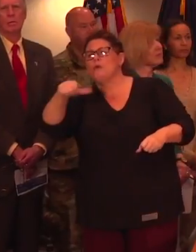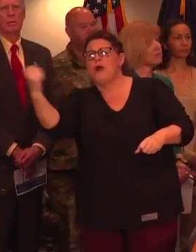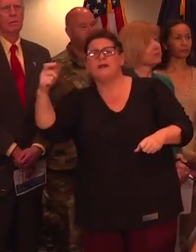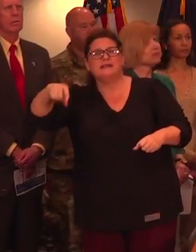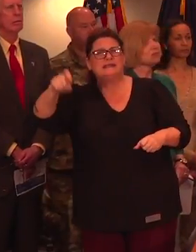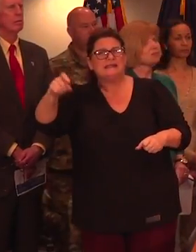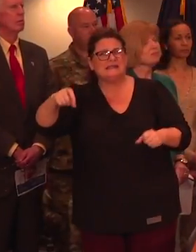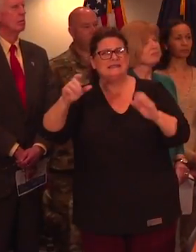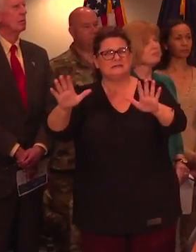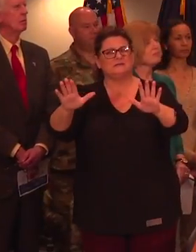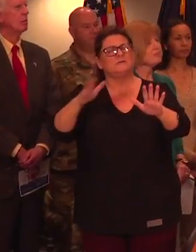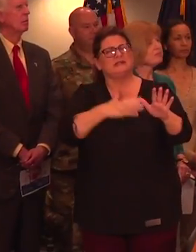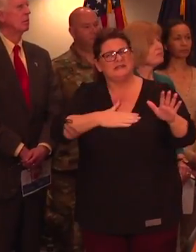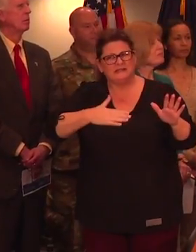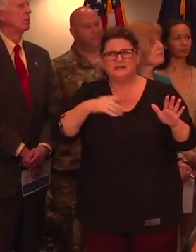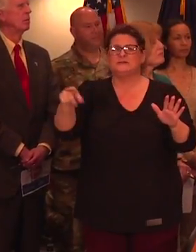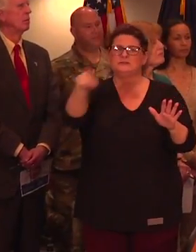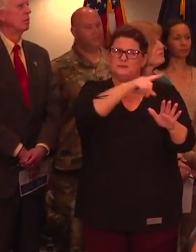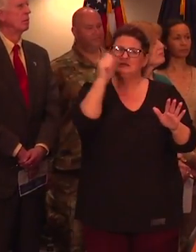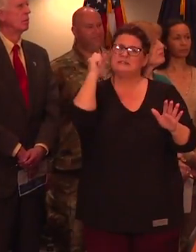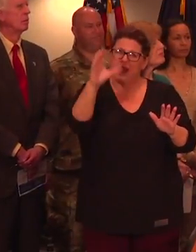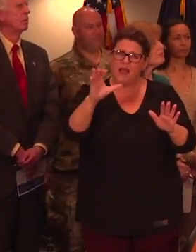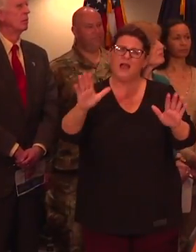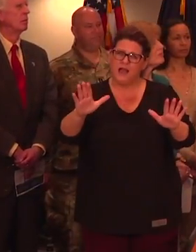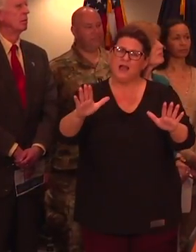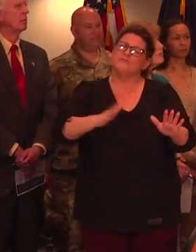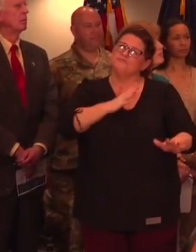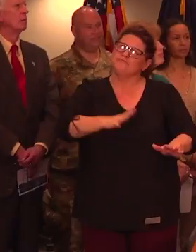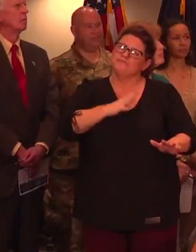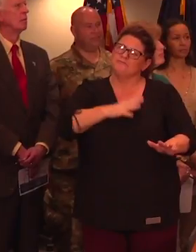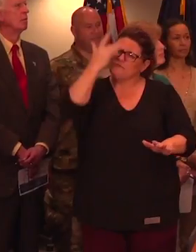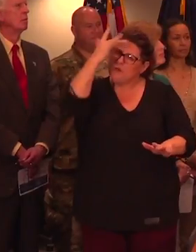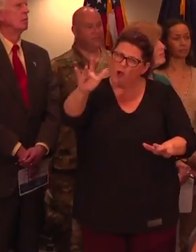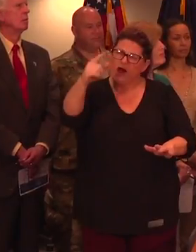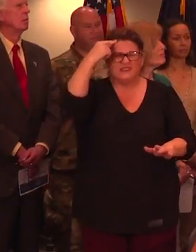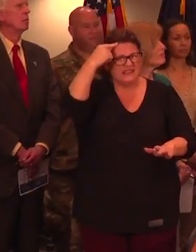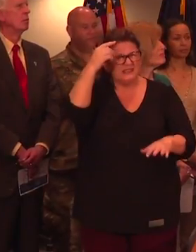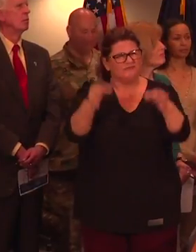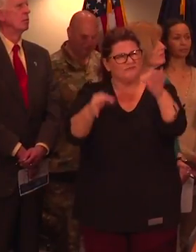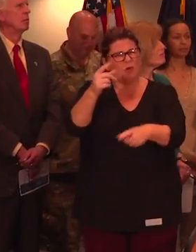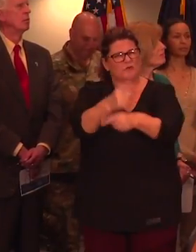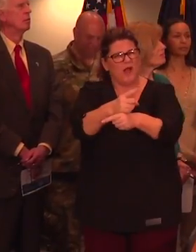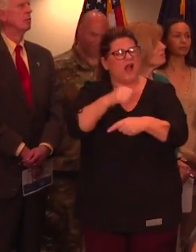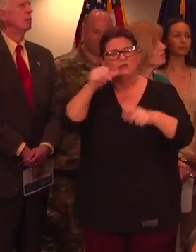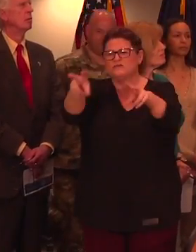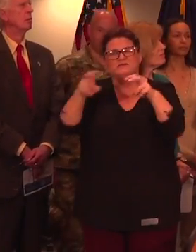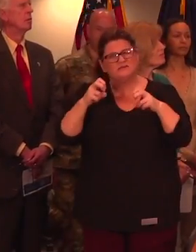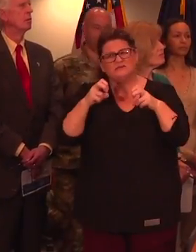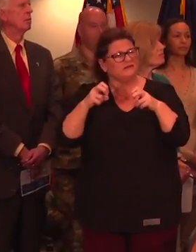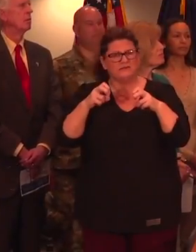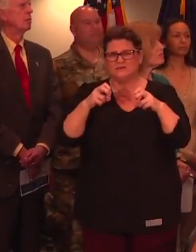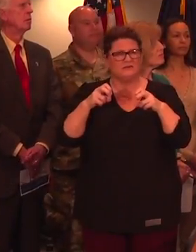So, ladies and gentlemen, people of South Carolina, be courteous, be smart. We don't need to hoard all of these